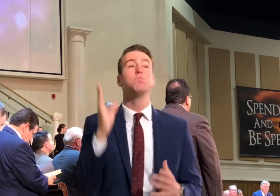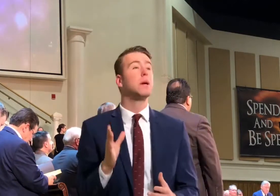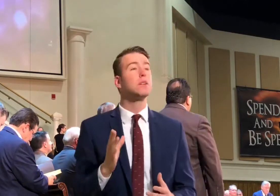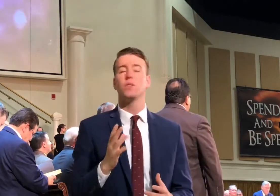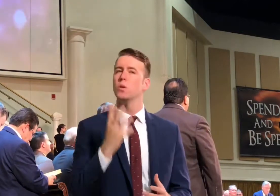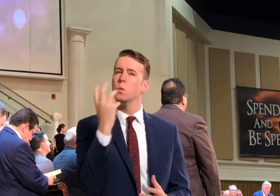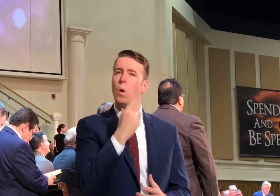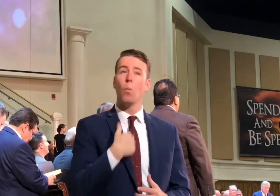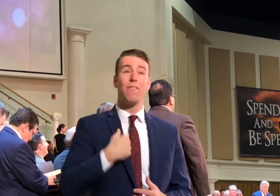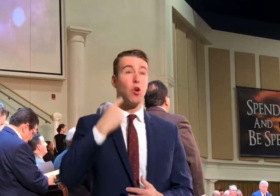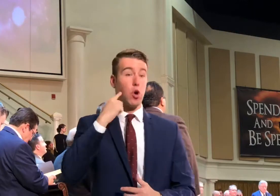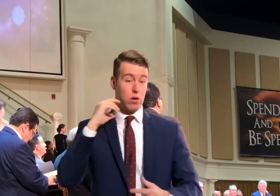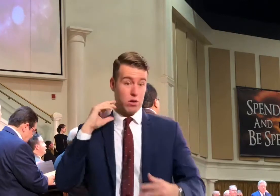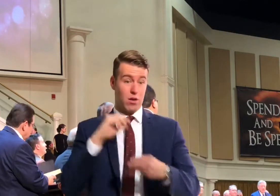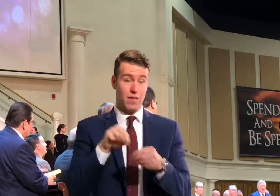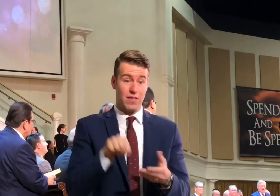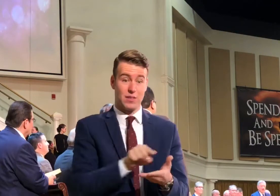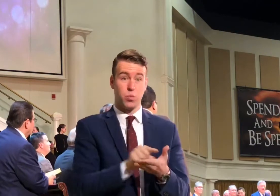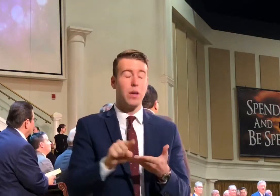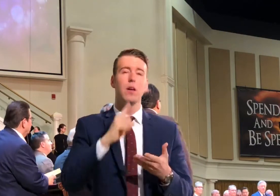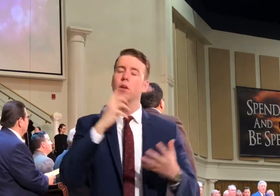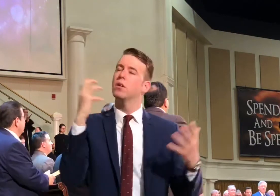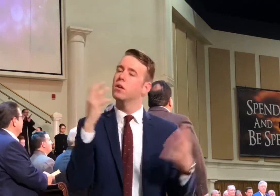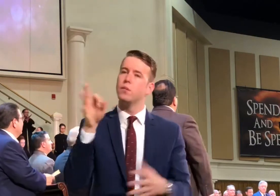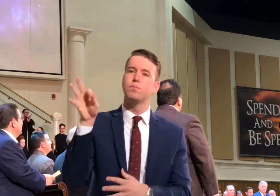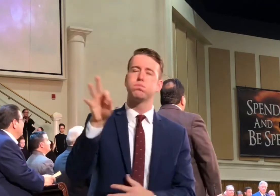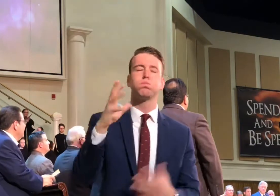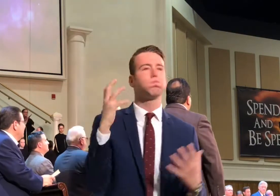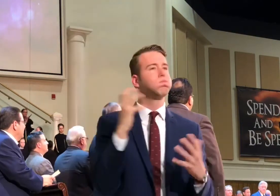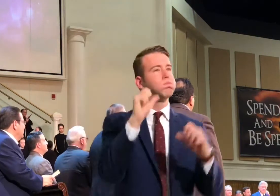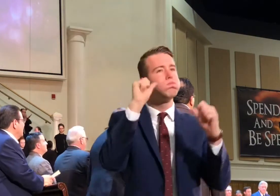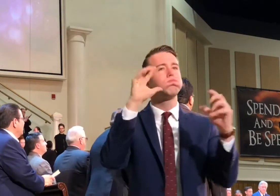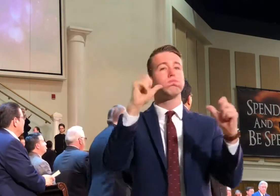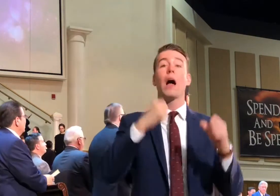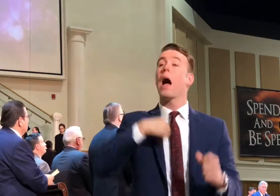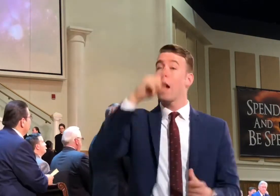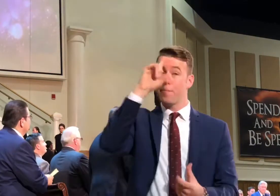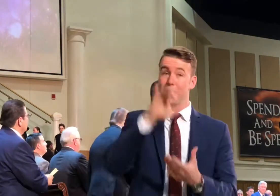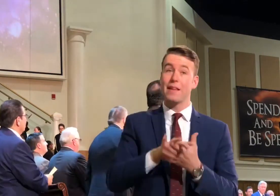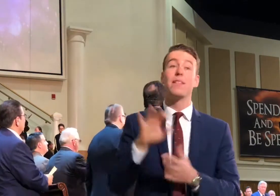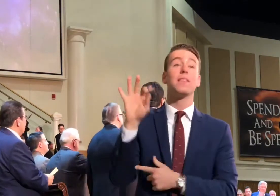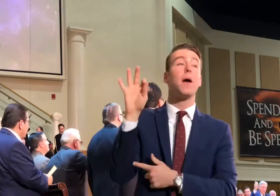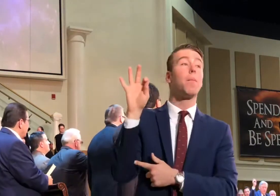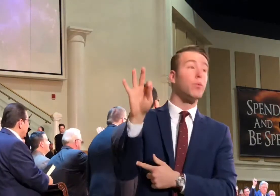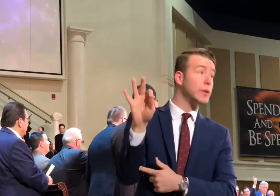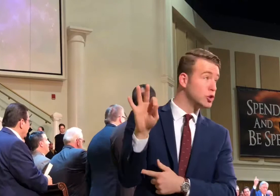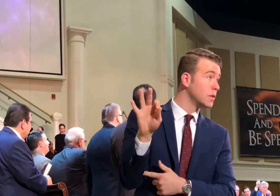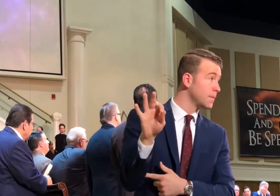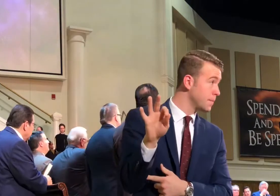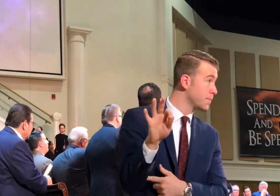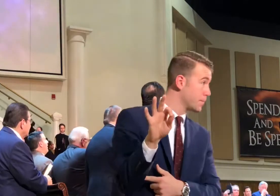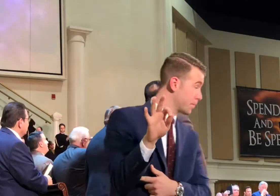My, we've heard preaching this week. I believe in preaching.